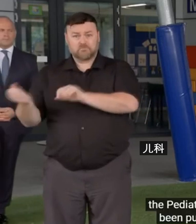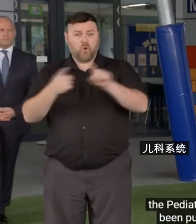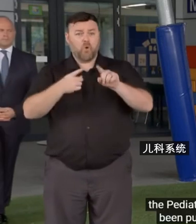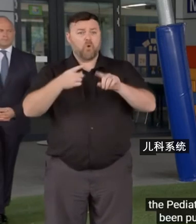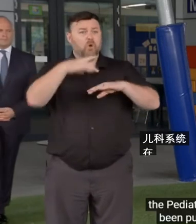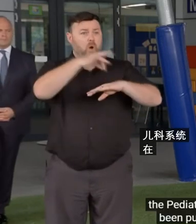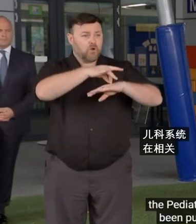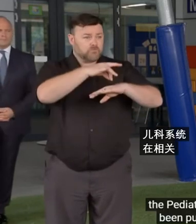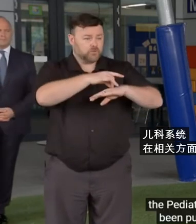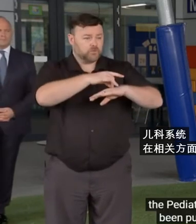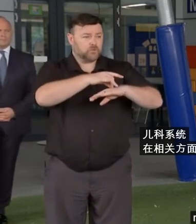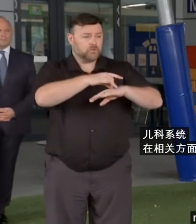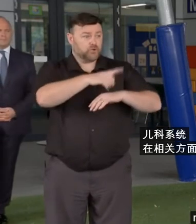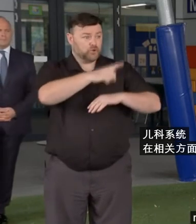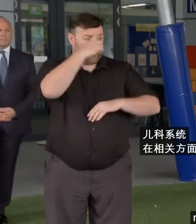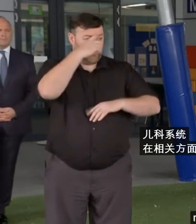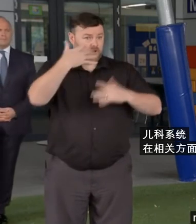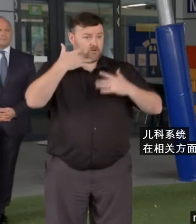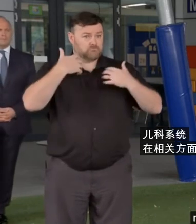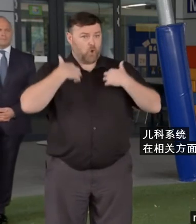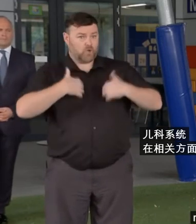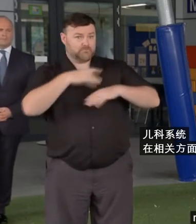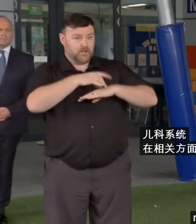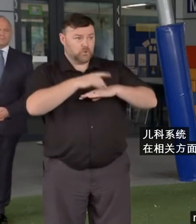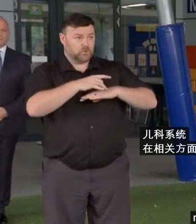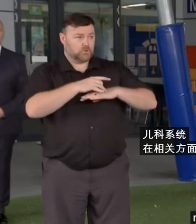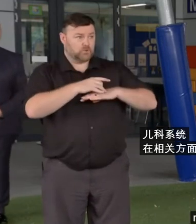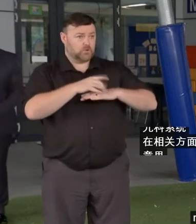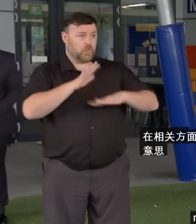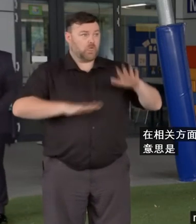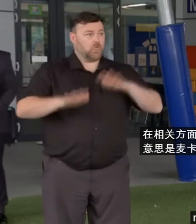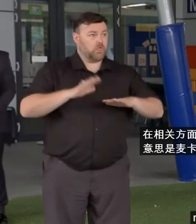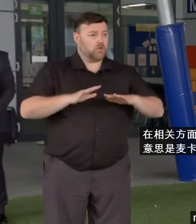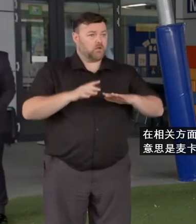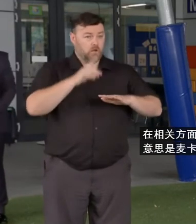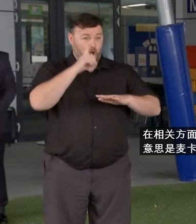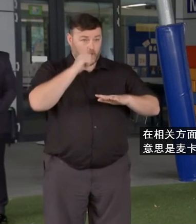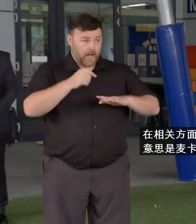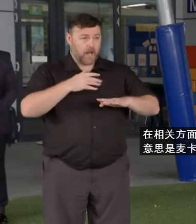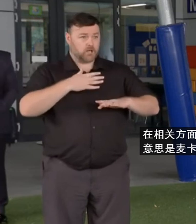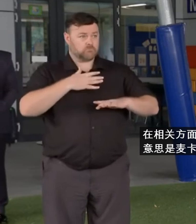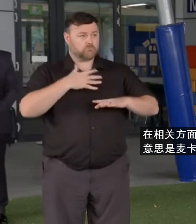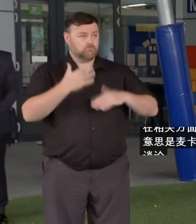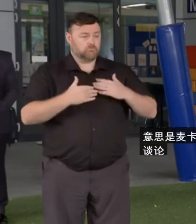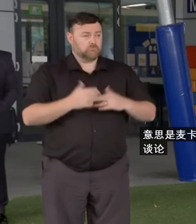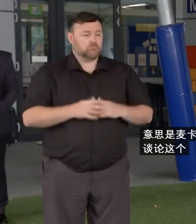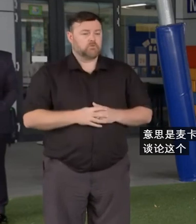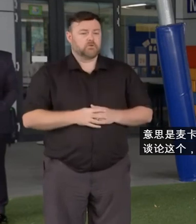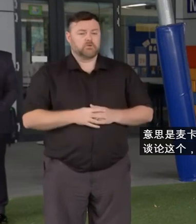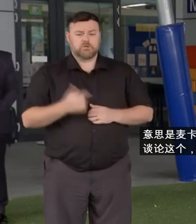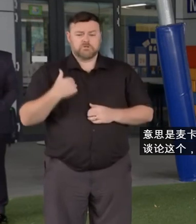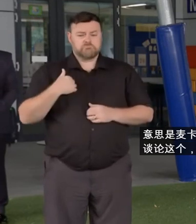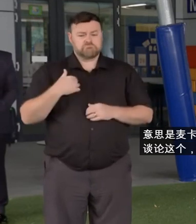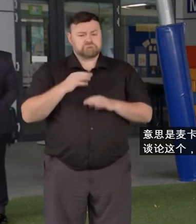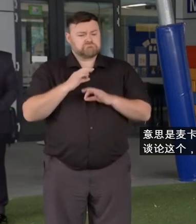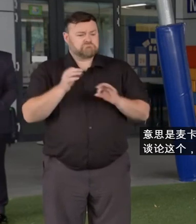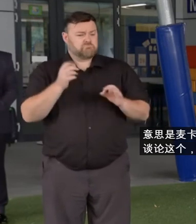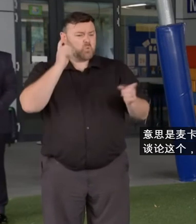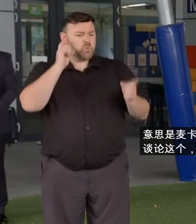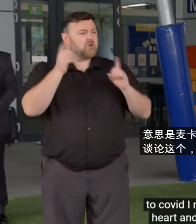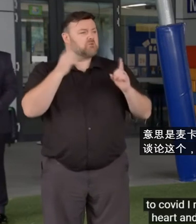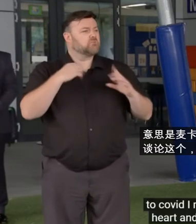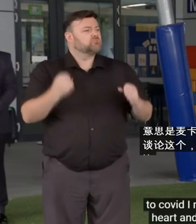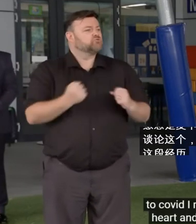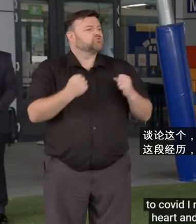system has not been put under stress in relation to COVID. I mean, Professor Macartney can probably talk about that